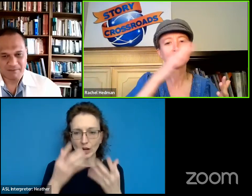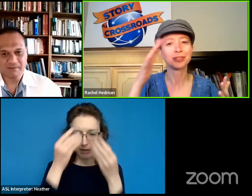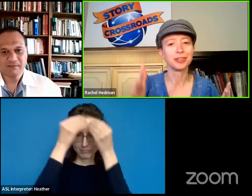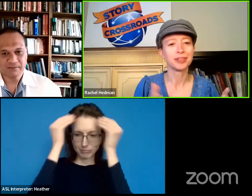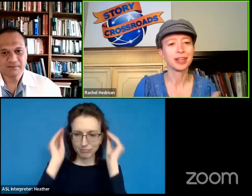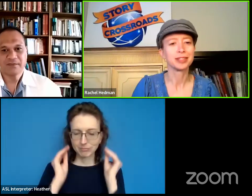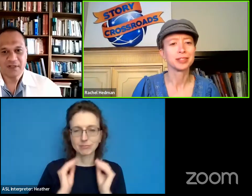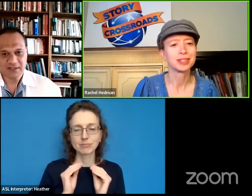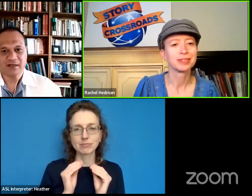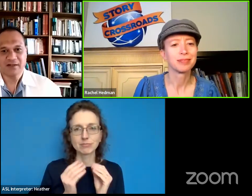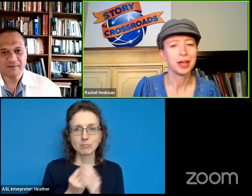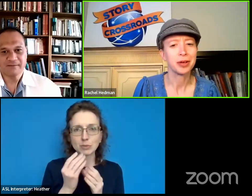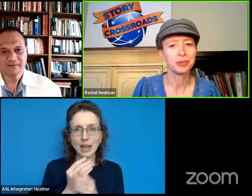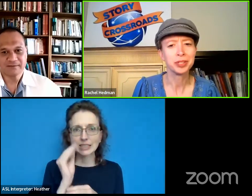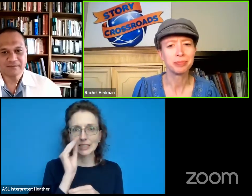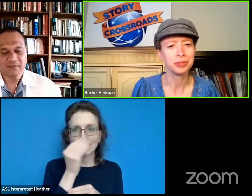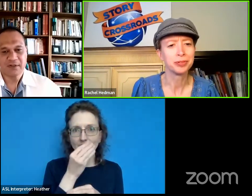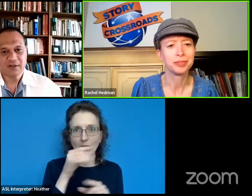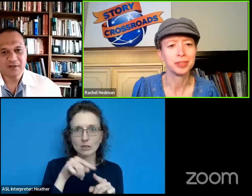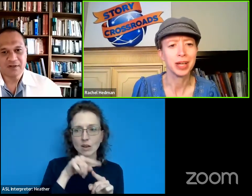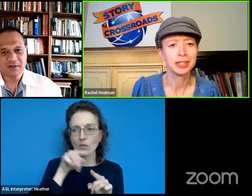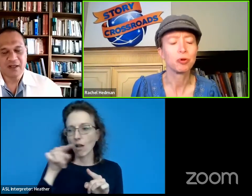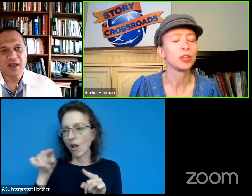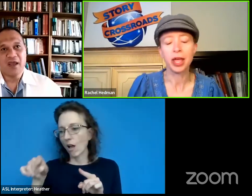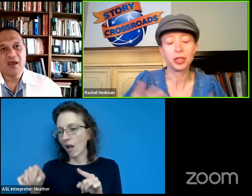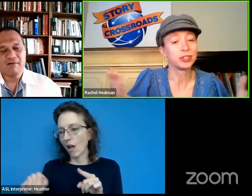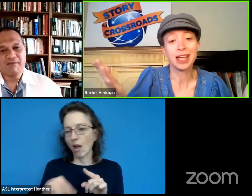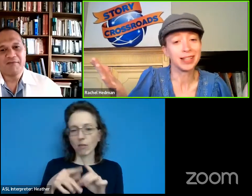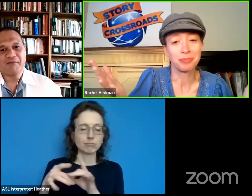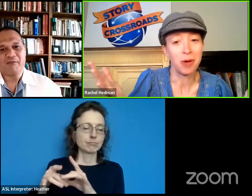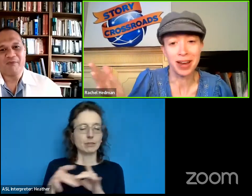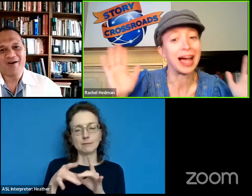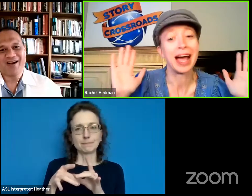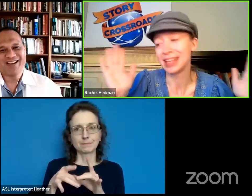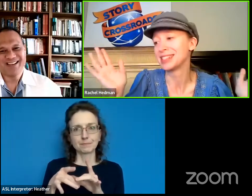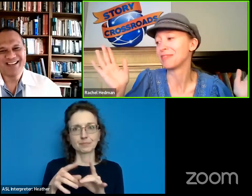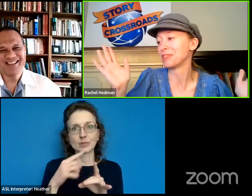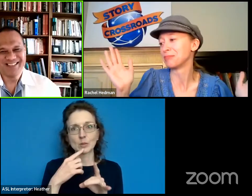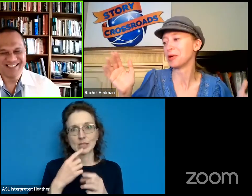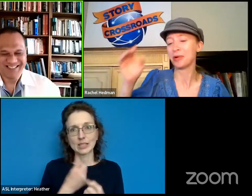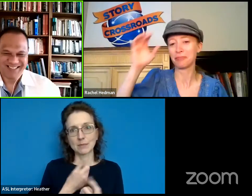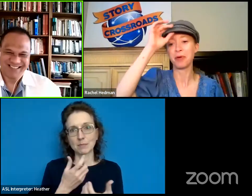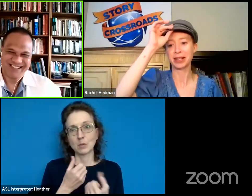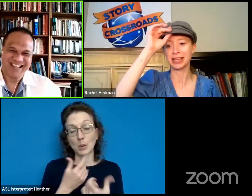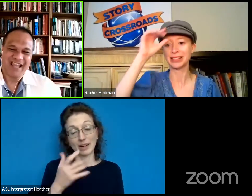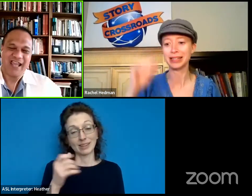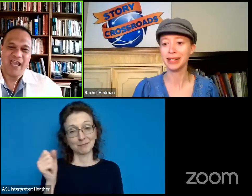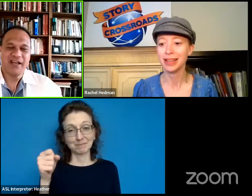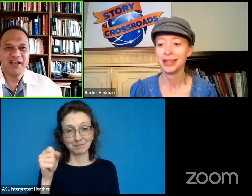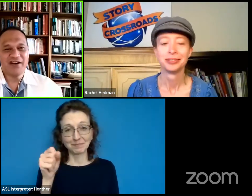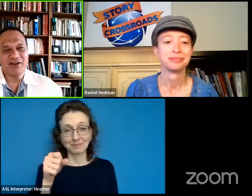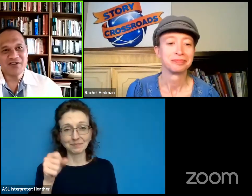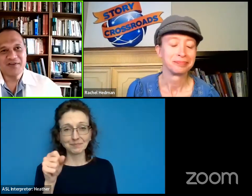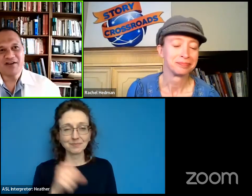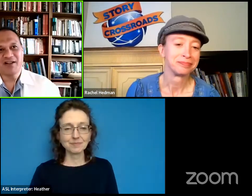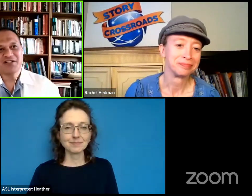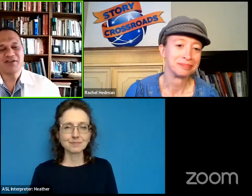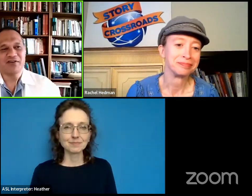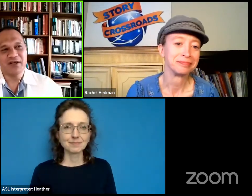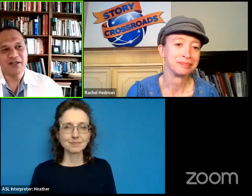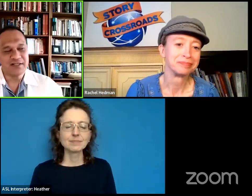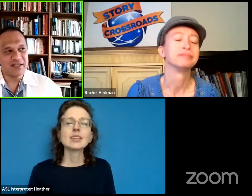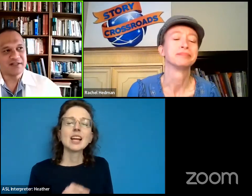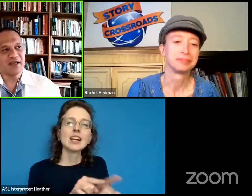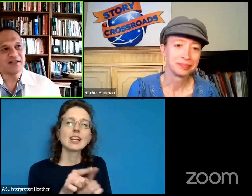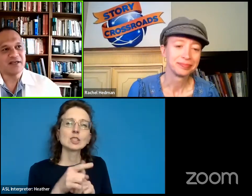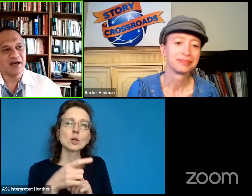that circle that is exactly. Really beautiful. Well, you said it's poetic. It's definitely poetic indeed. And then also